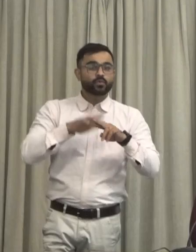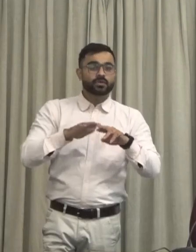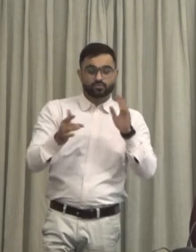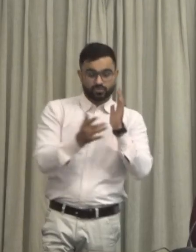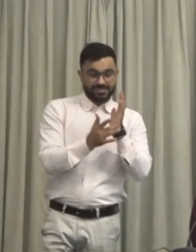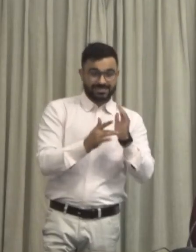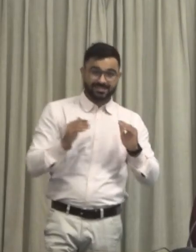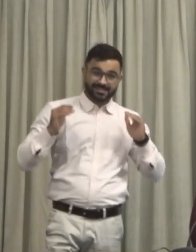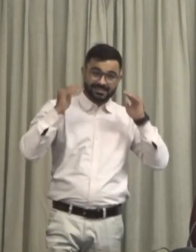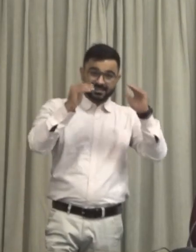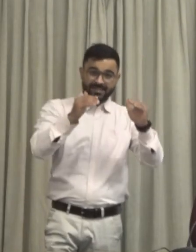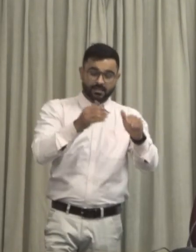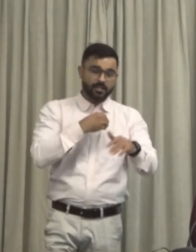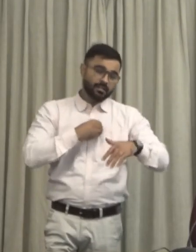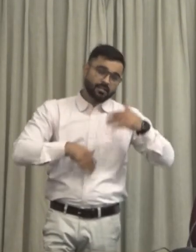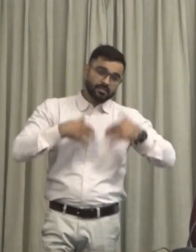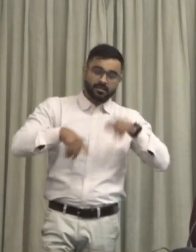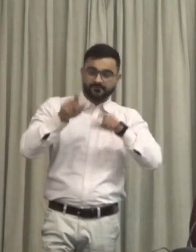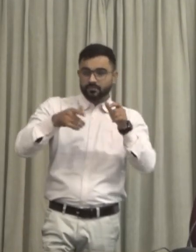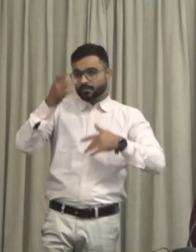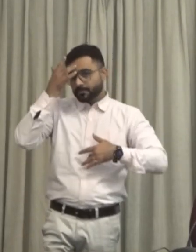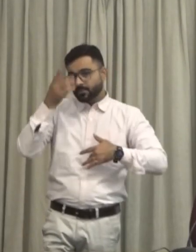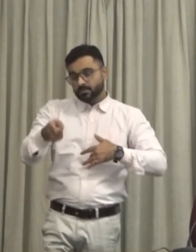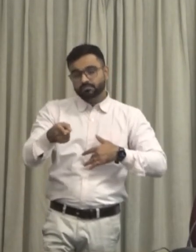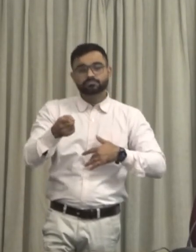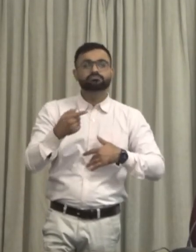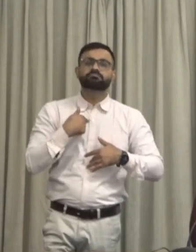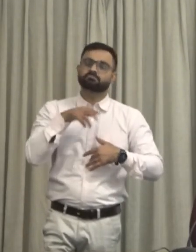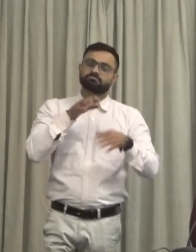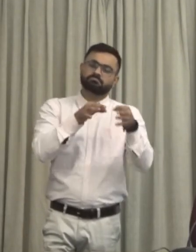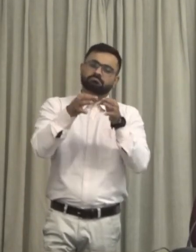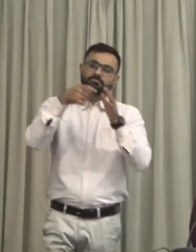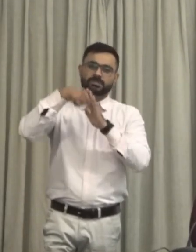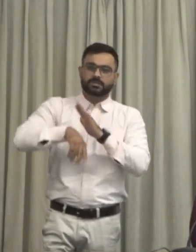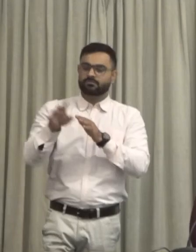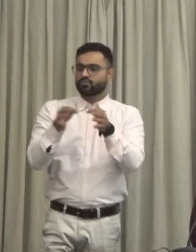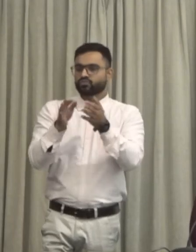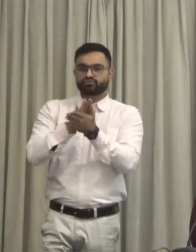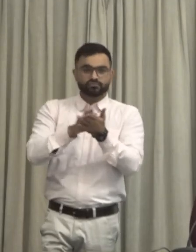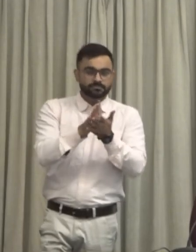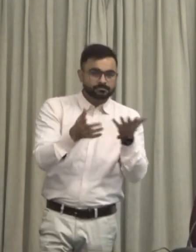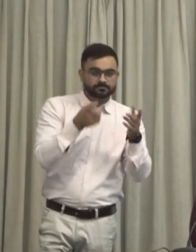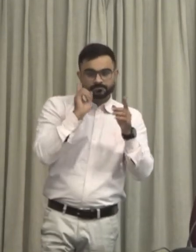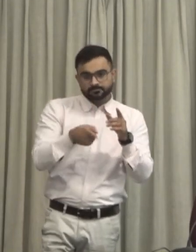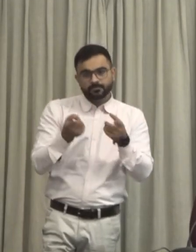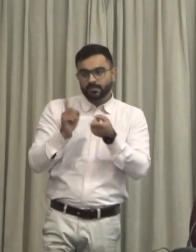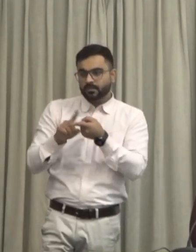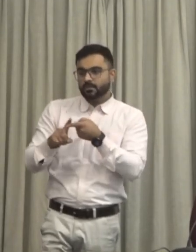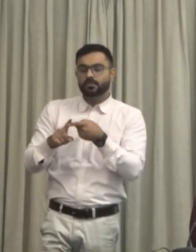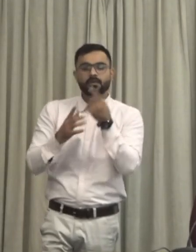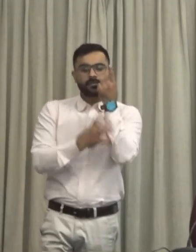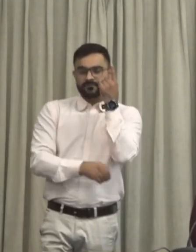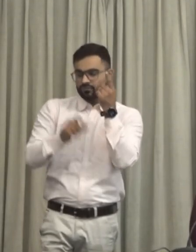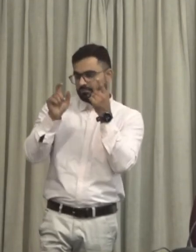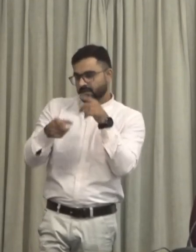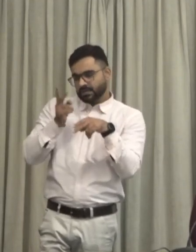technological advancement becomes suffering for the patient, I think this is what we have to explain. And if we will not explain, this will happen that a poor person